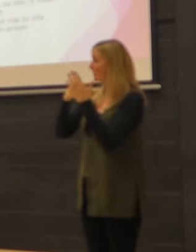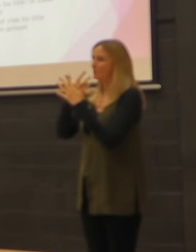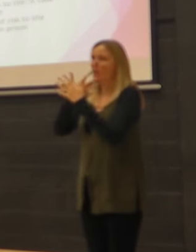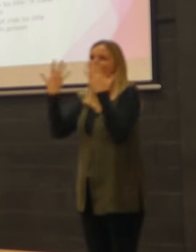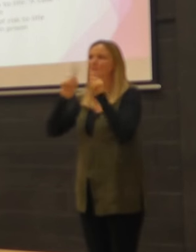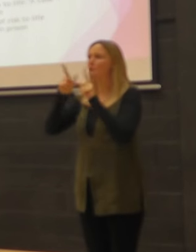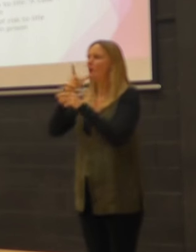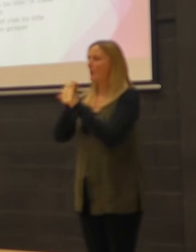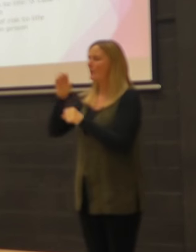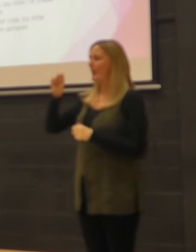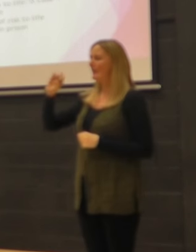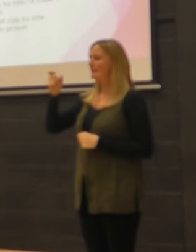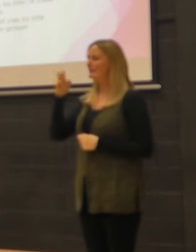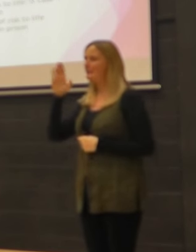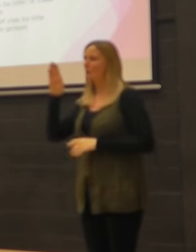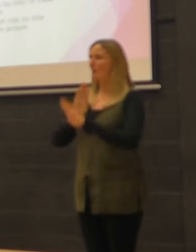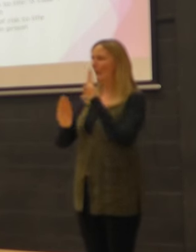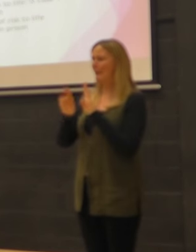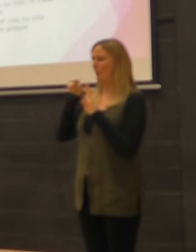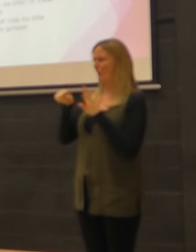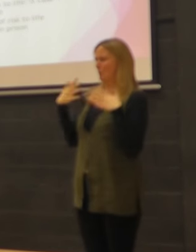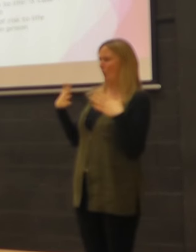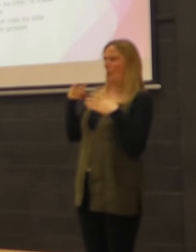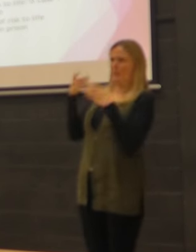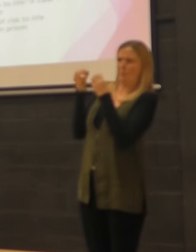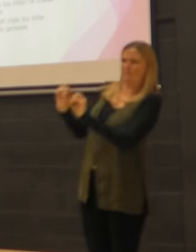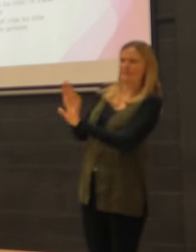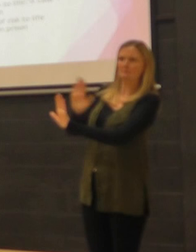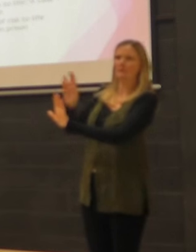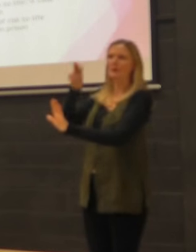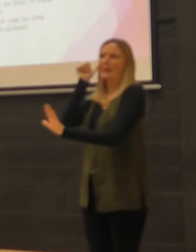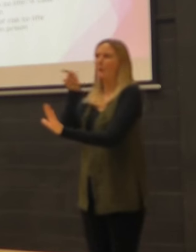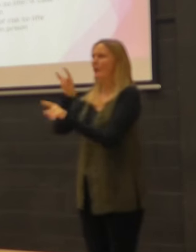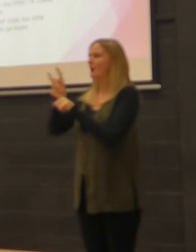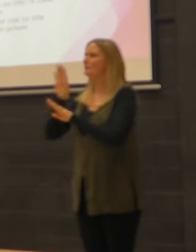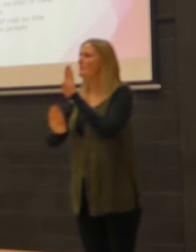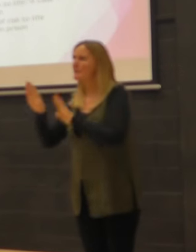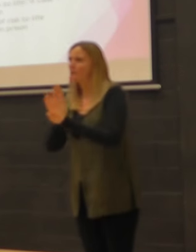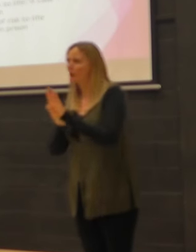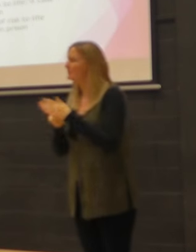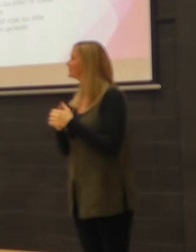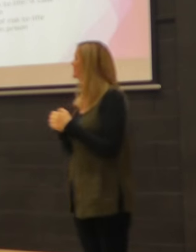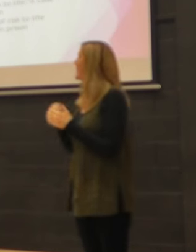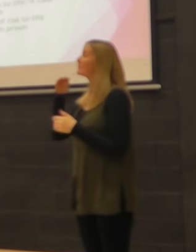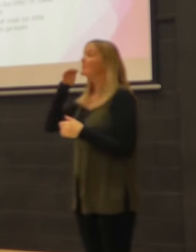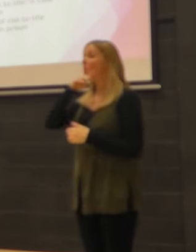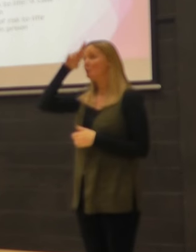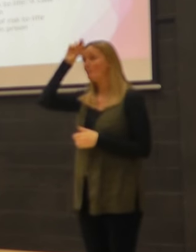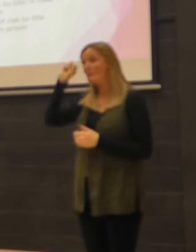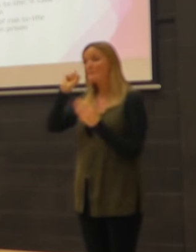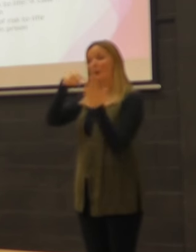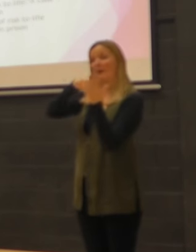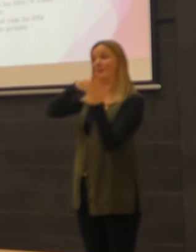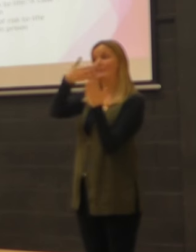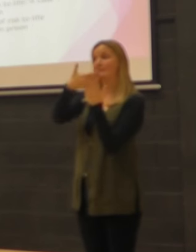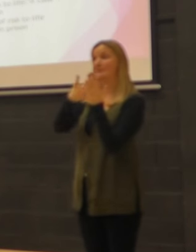sexual behaviours that were deemed to be offensive to Victorian society. And it's important to remember that the Act,